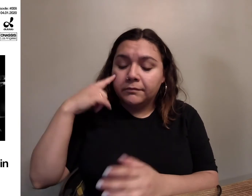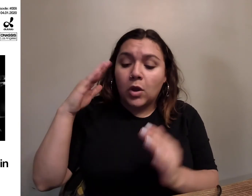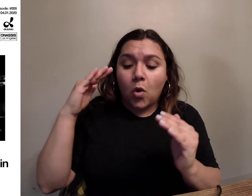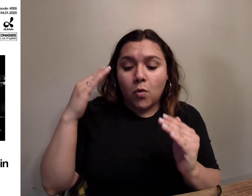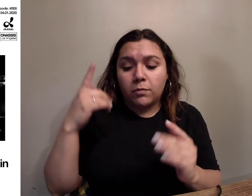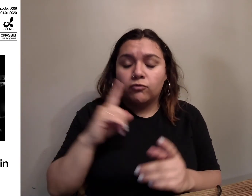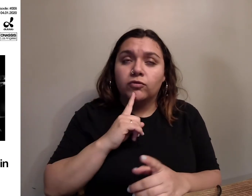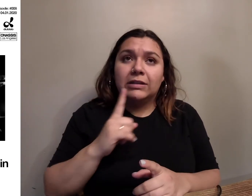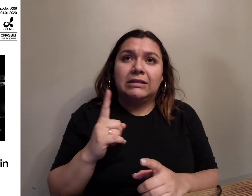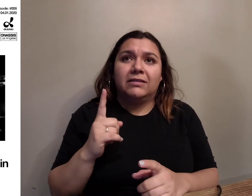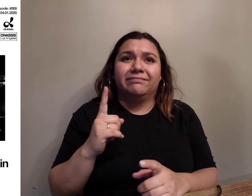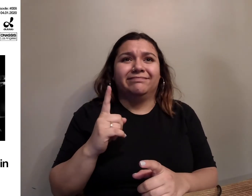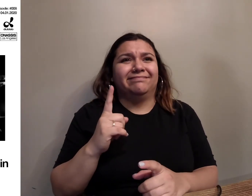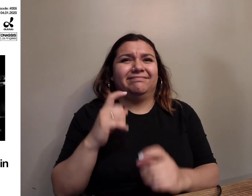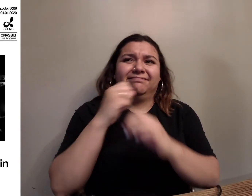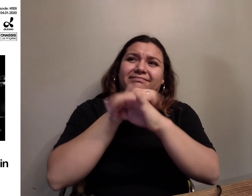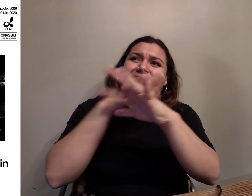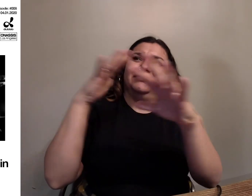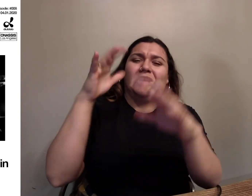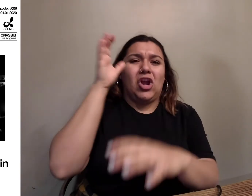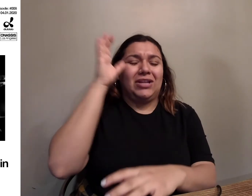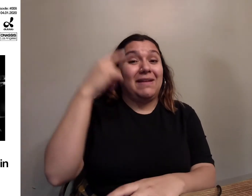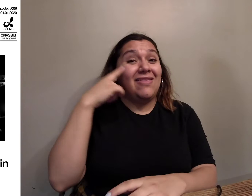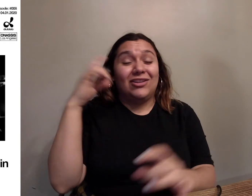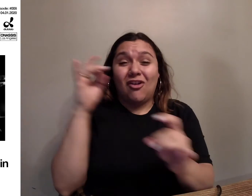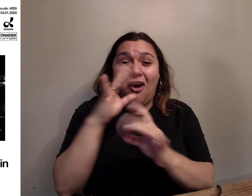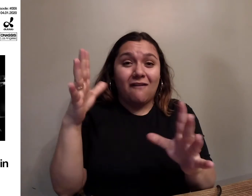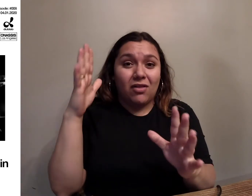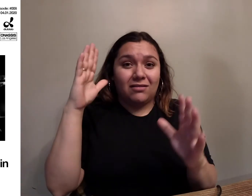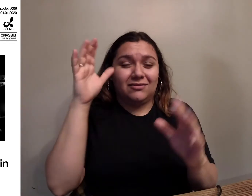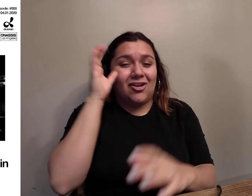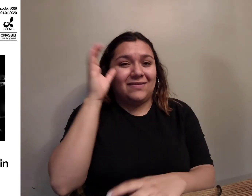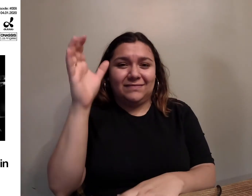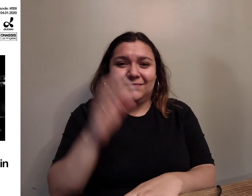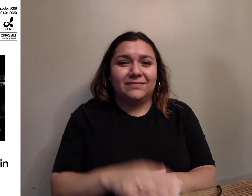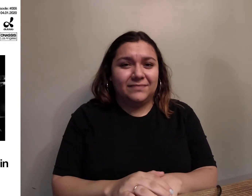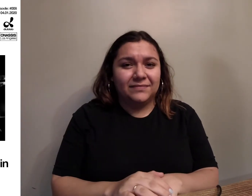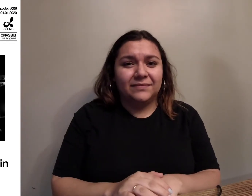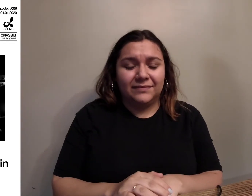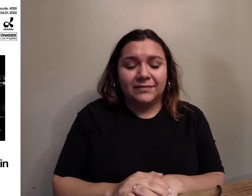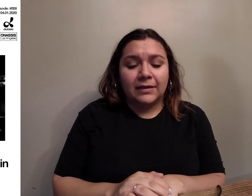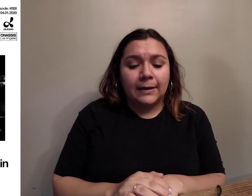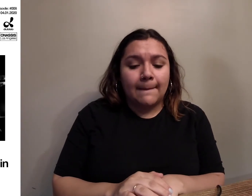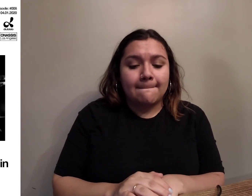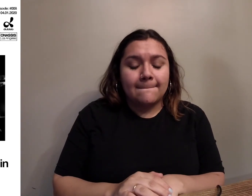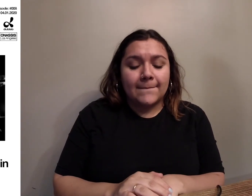is a delusive concept. I think it's a terrible concept. And if that sounds,